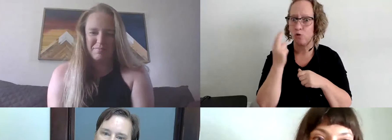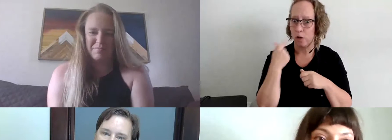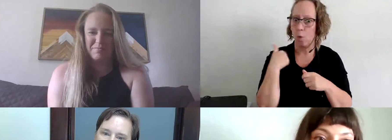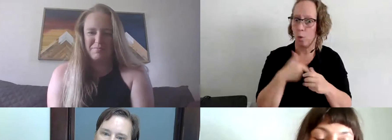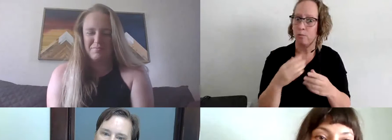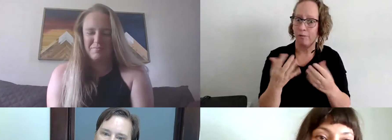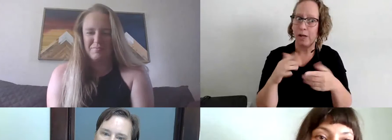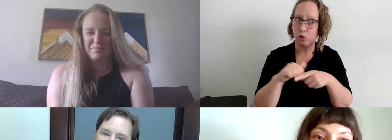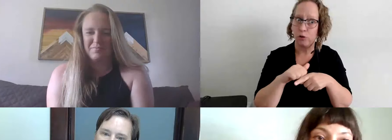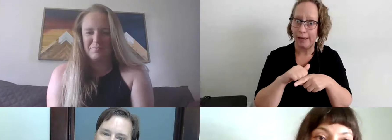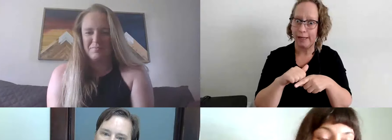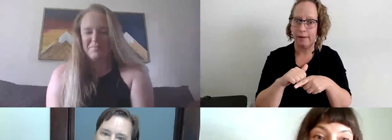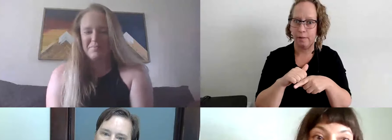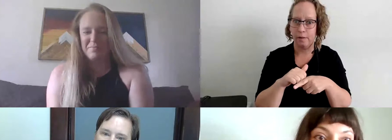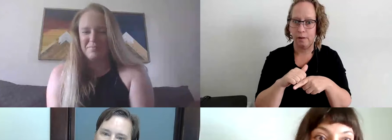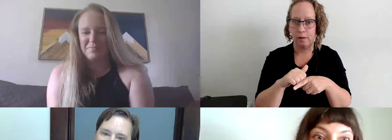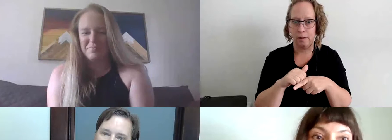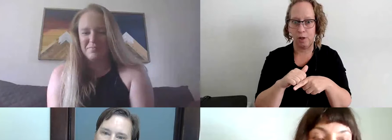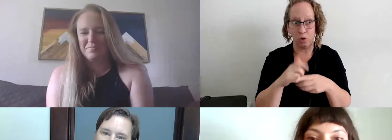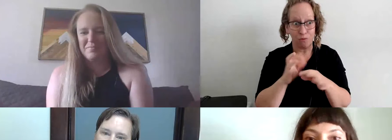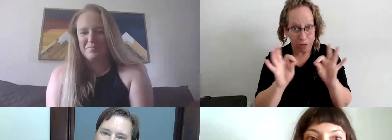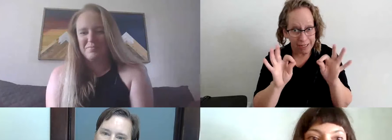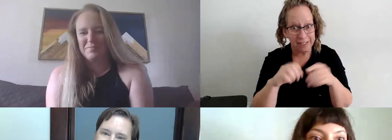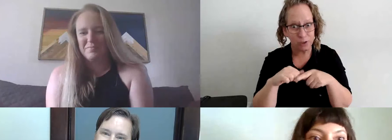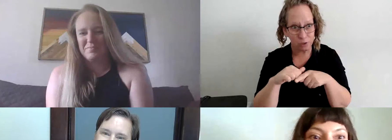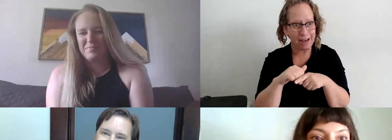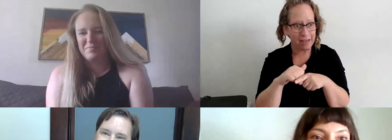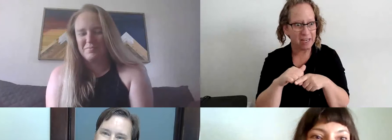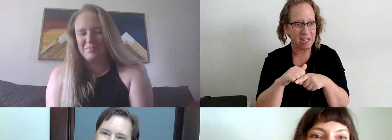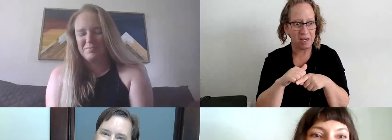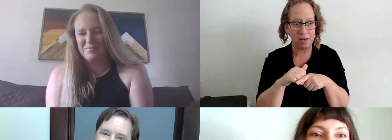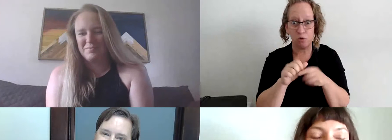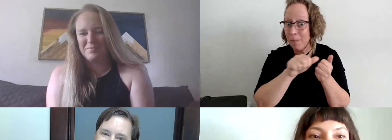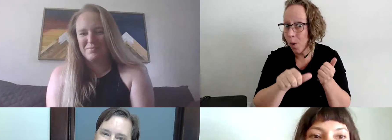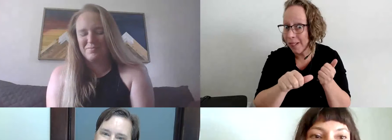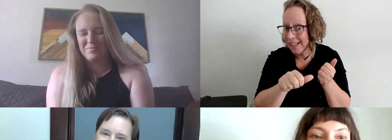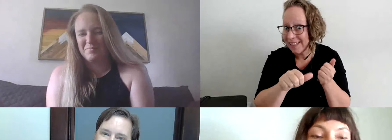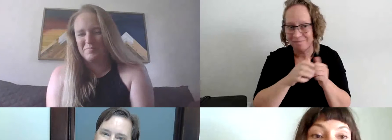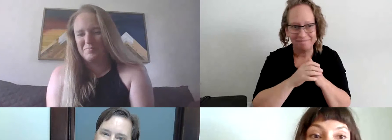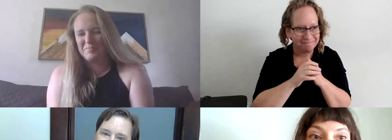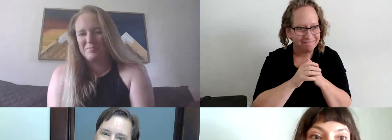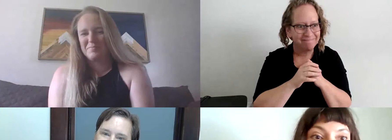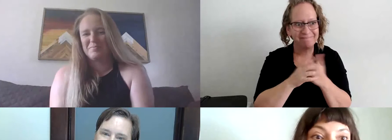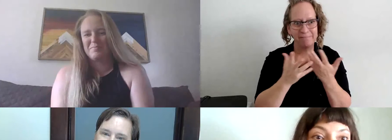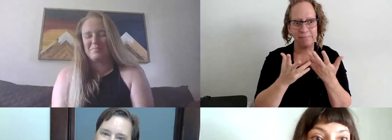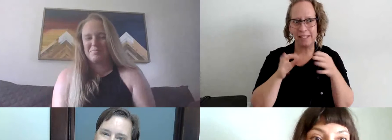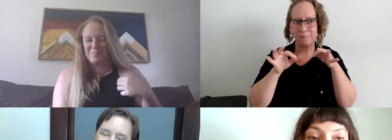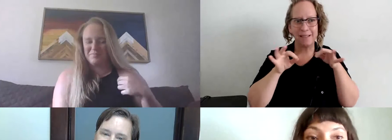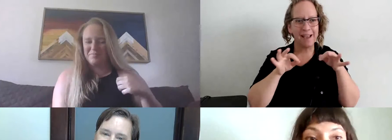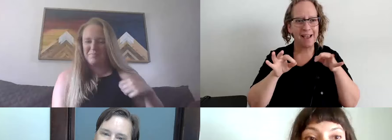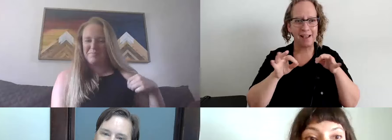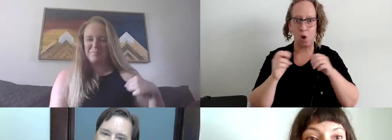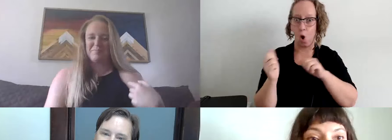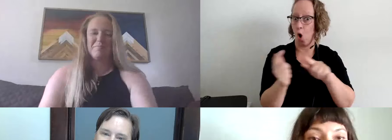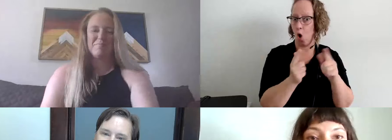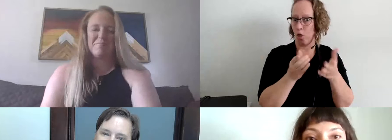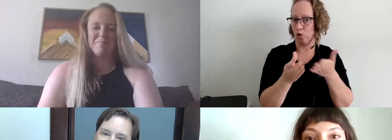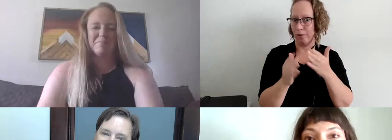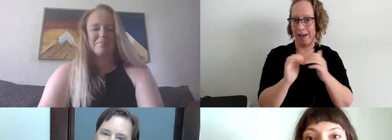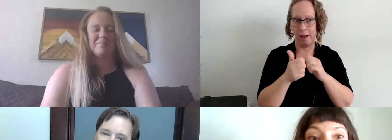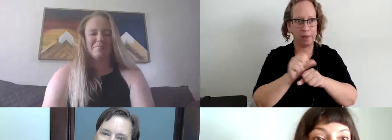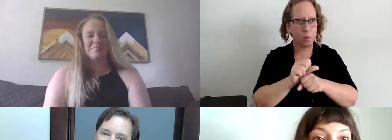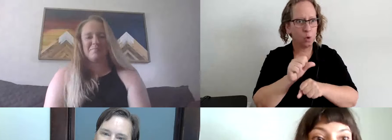provide training, you know, free training. We can do that remotely and explain all the services and how they